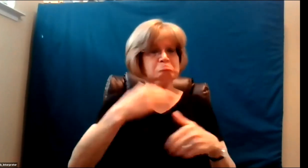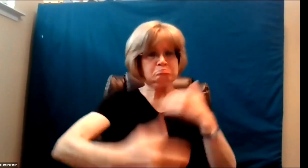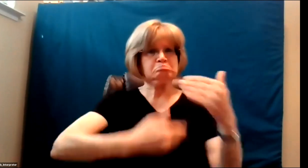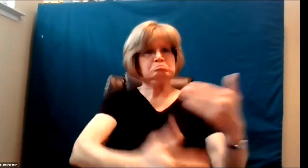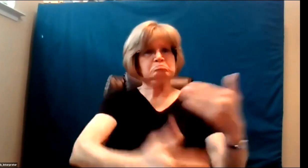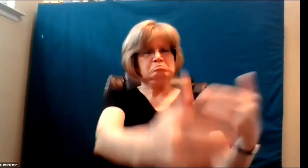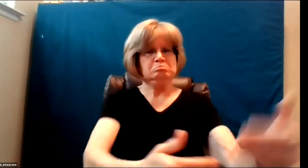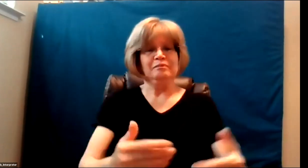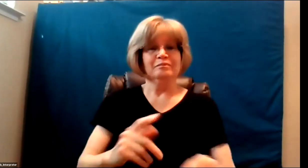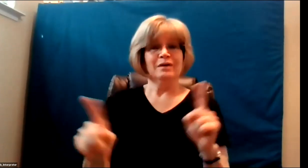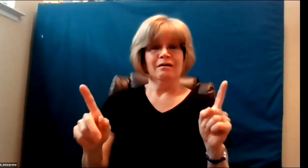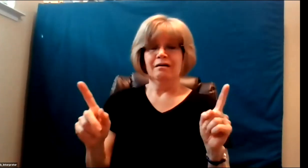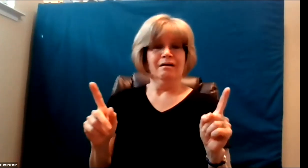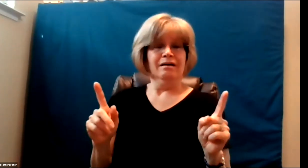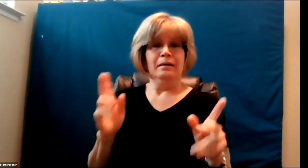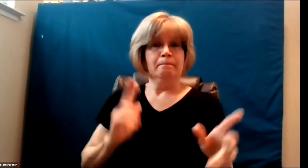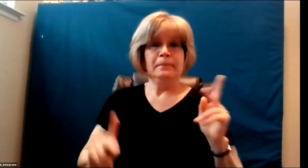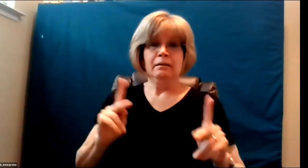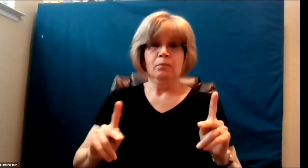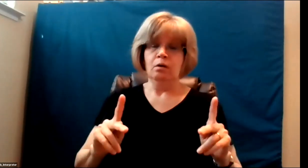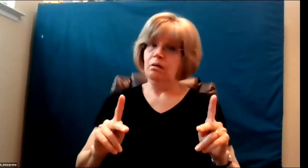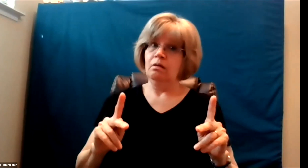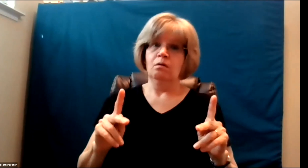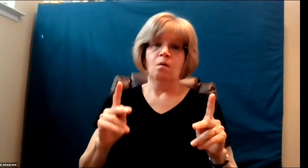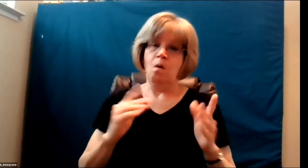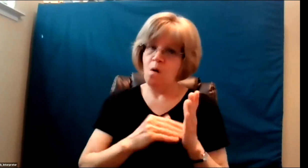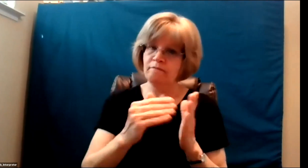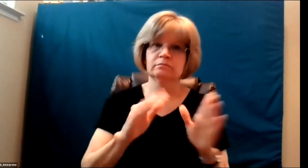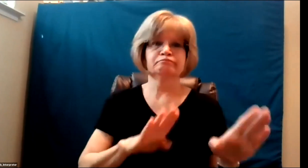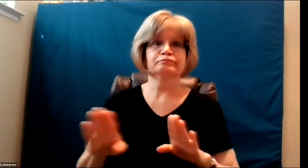many ways, our human condition remains the same.